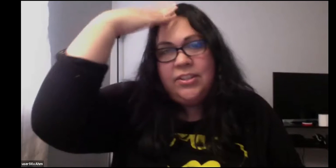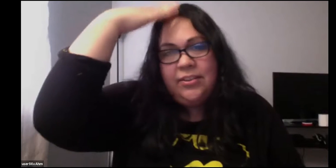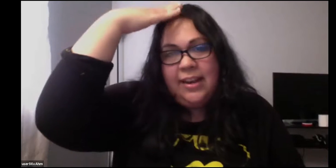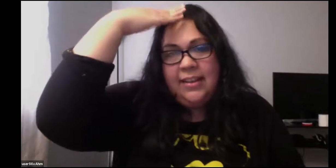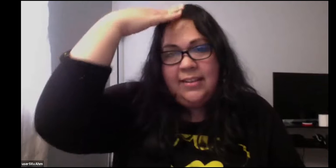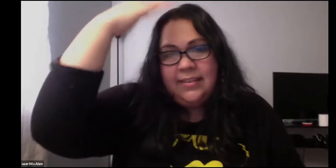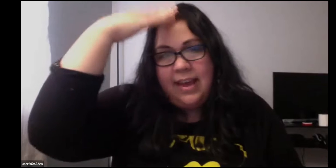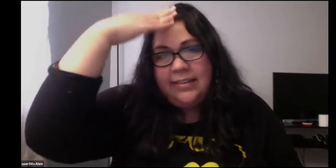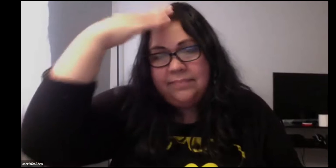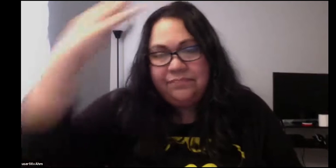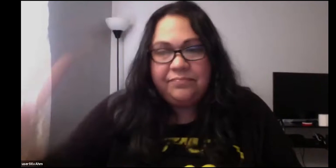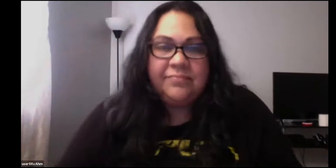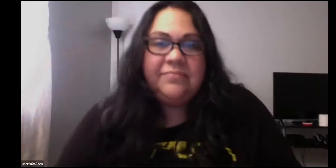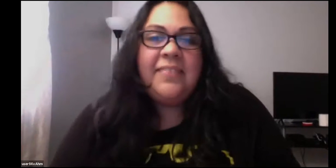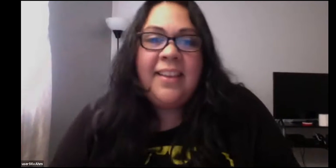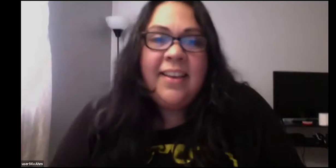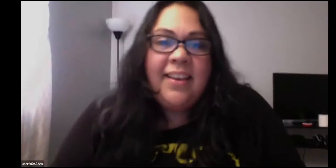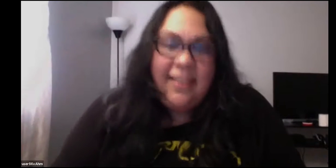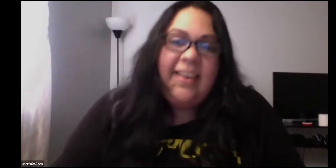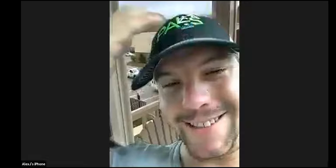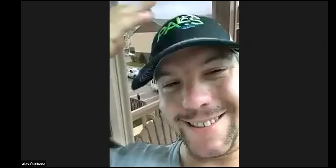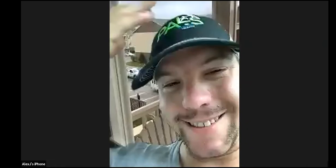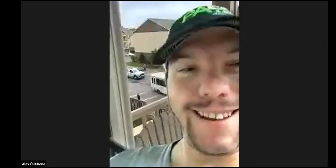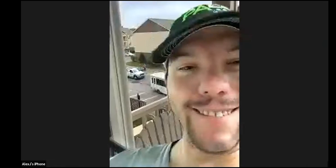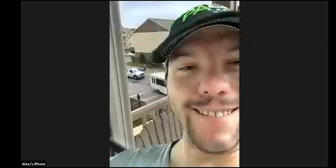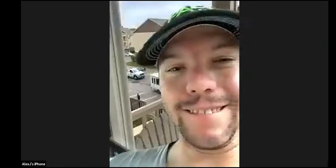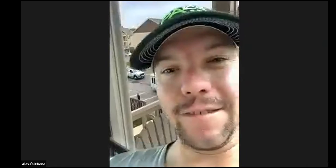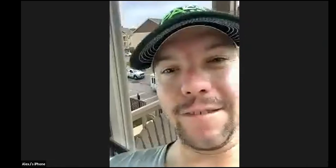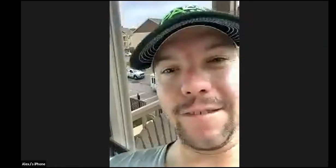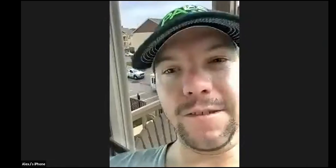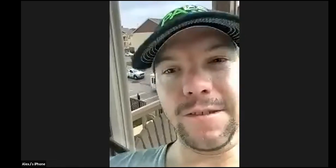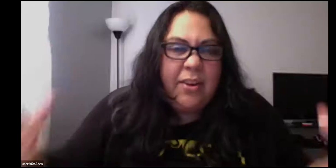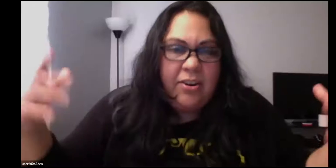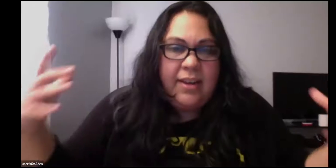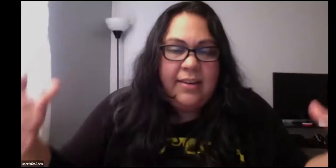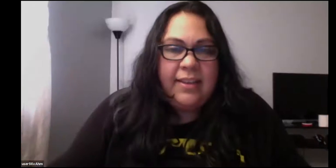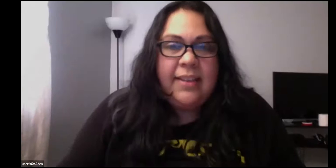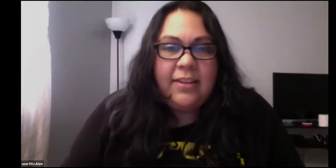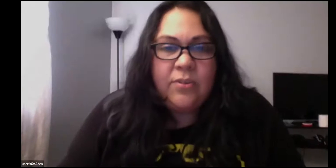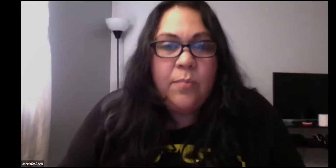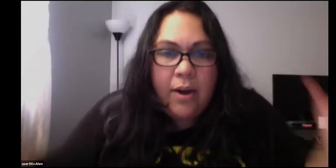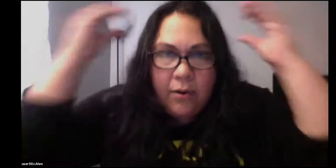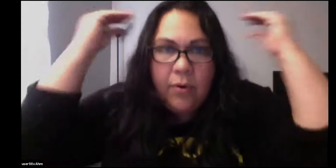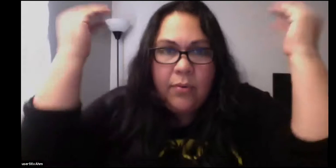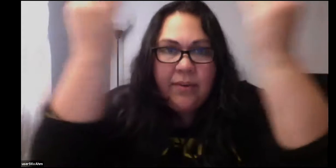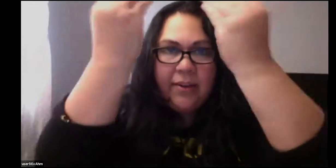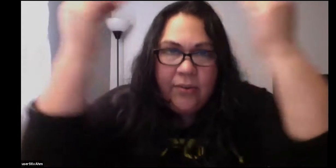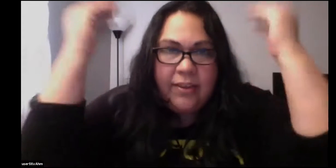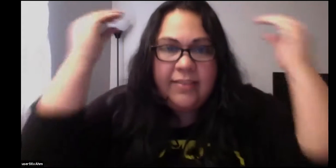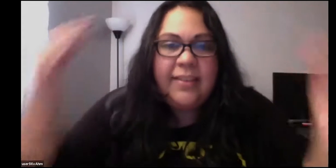head like this, hat. Hat. Yep. Yeah. Unless it's like a bigger kind of thing, like a sombrero, you know, then that